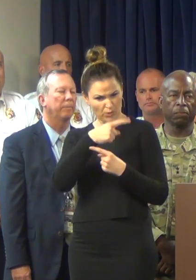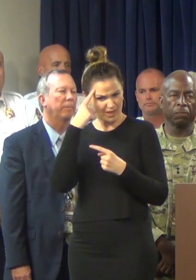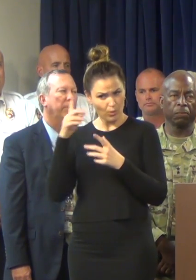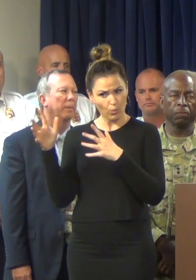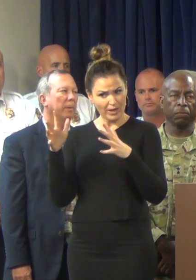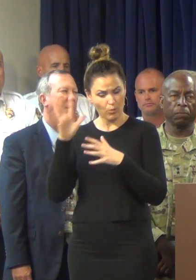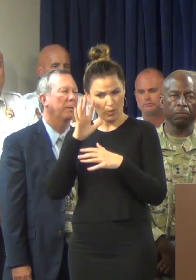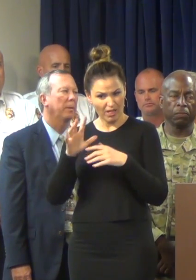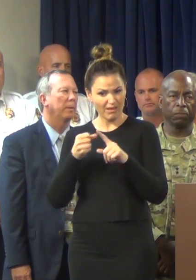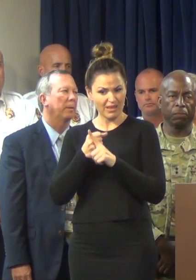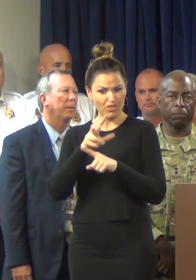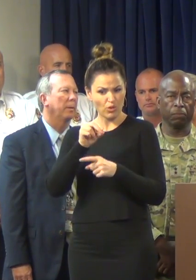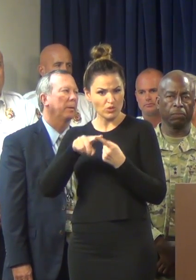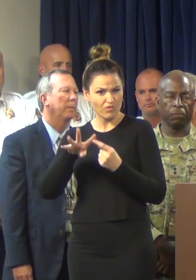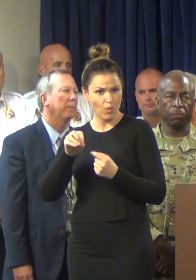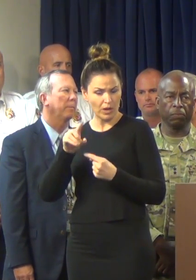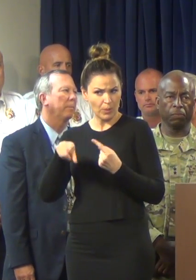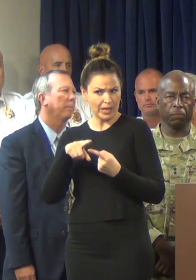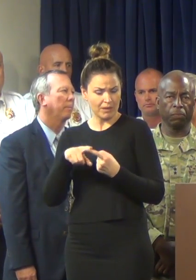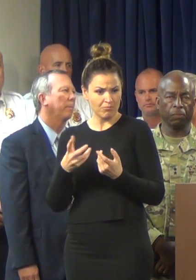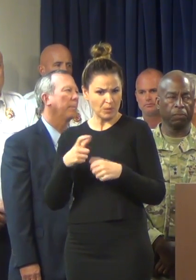What time? What day?